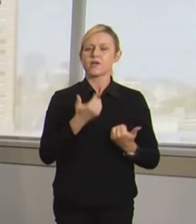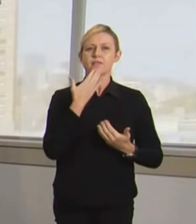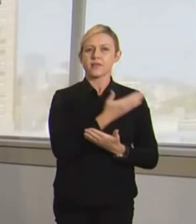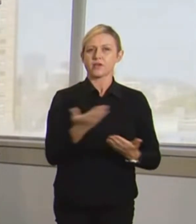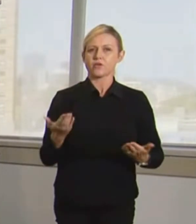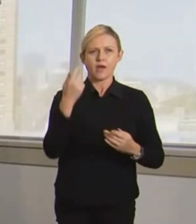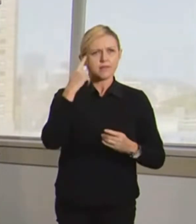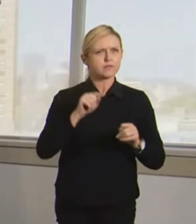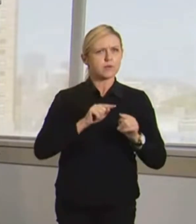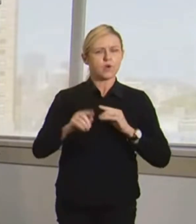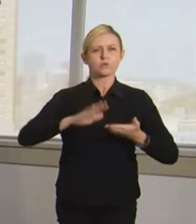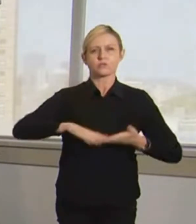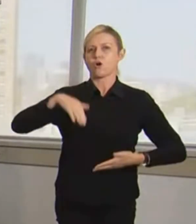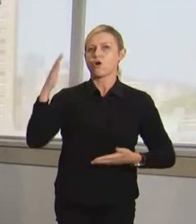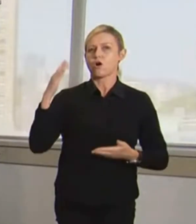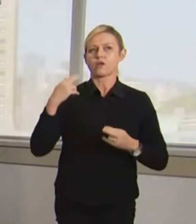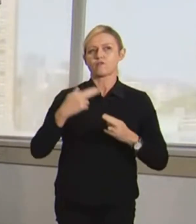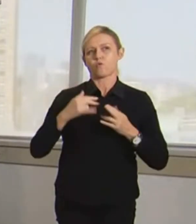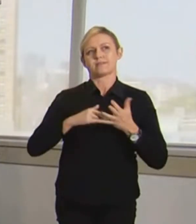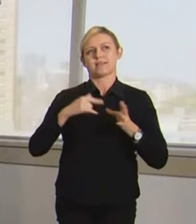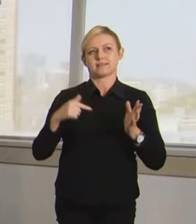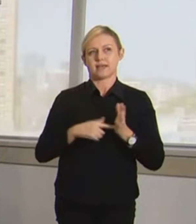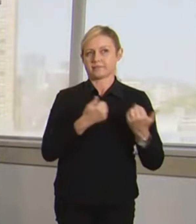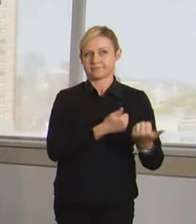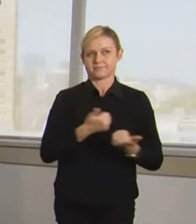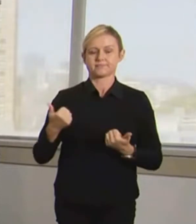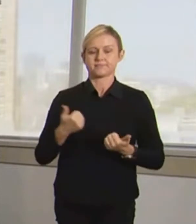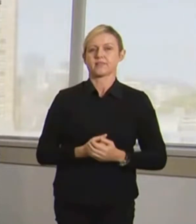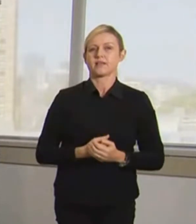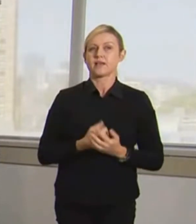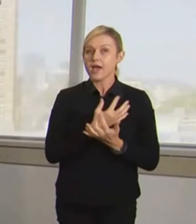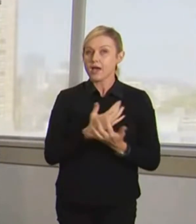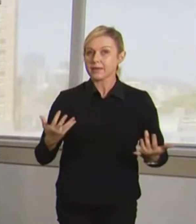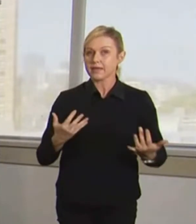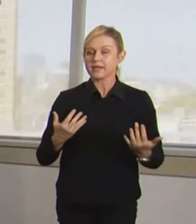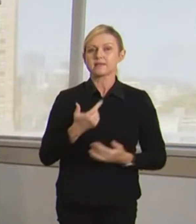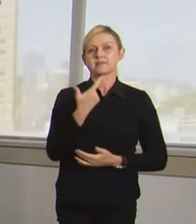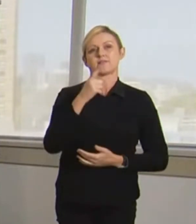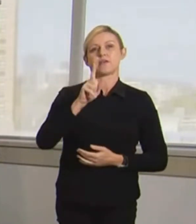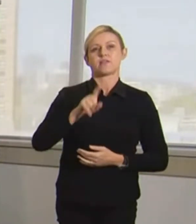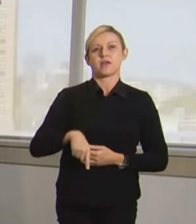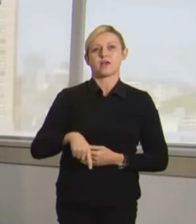the highest response we've had for a Saturday, and that total was